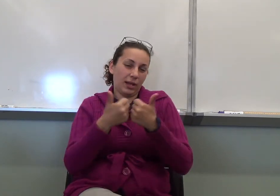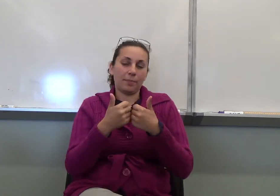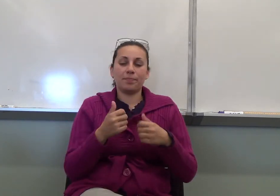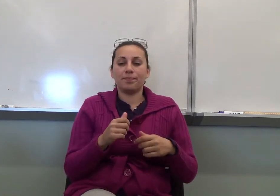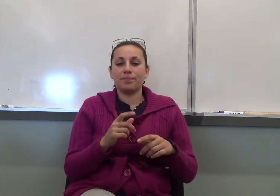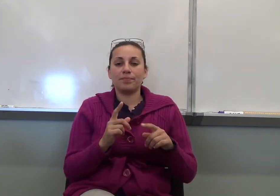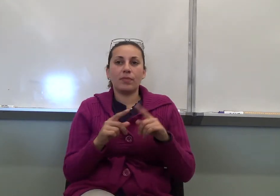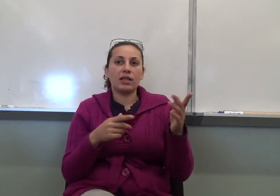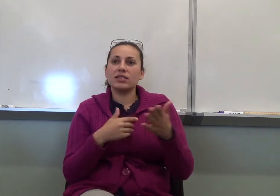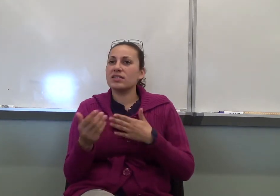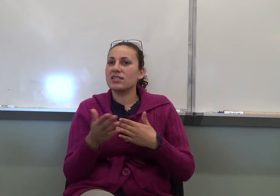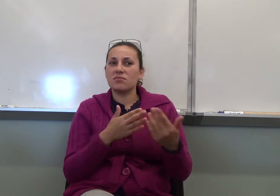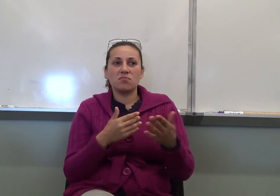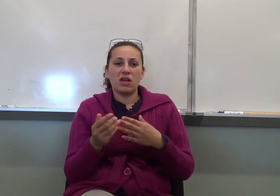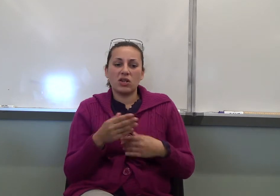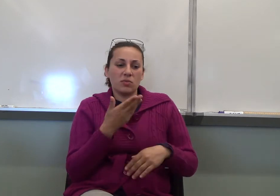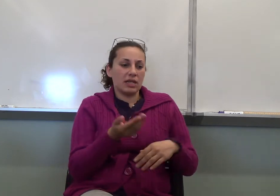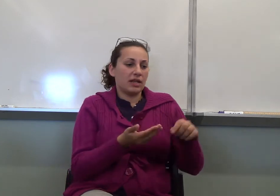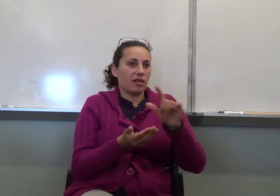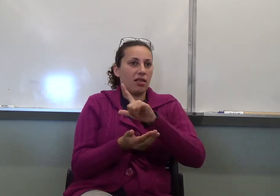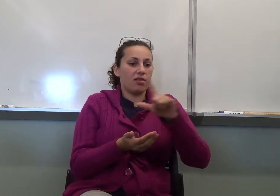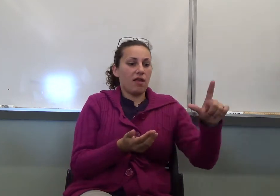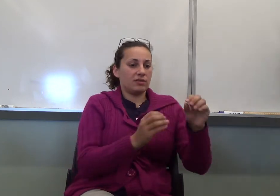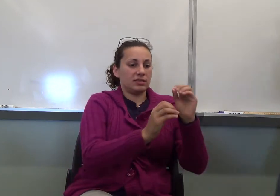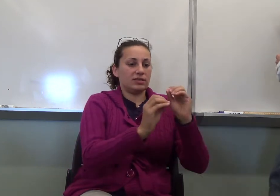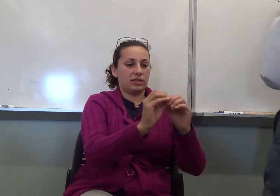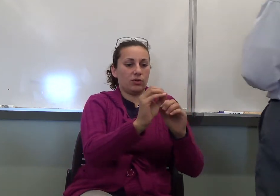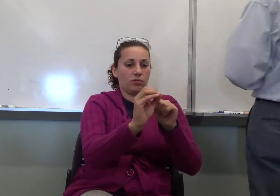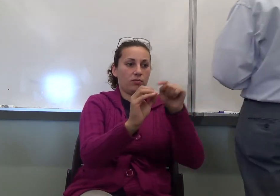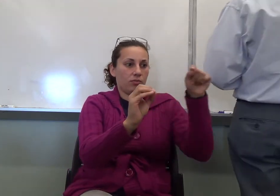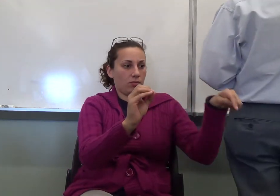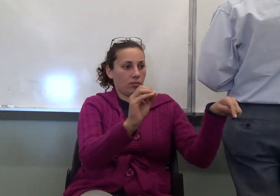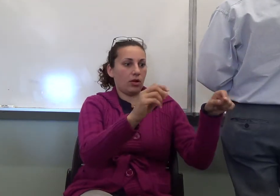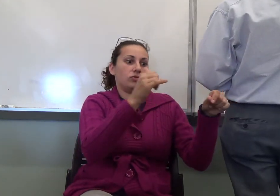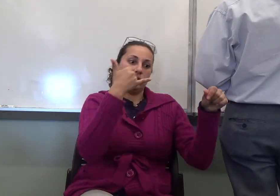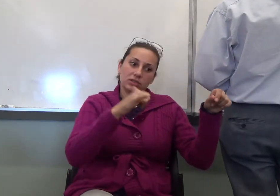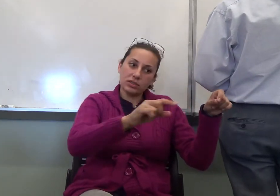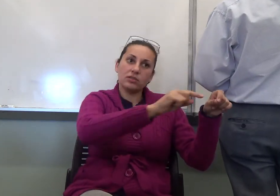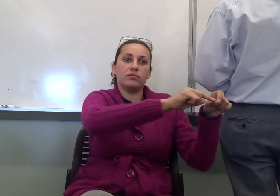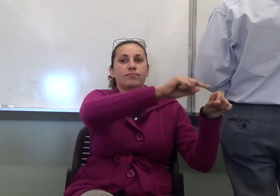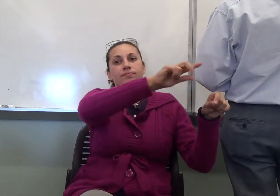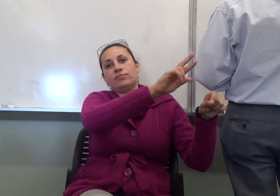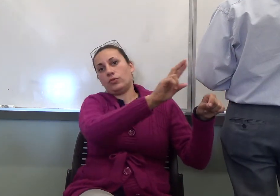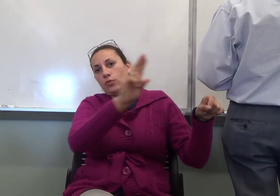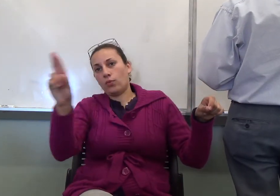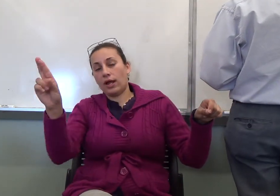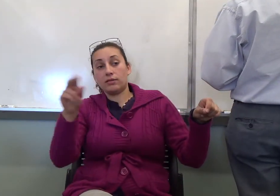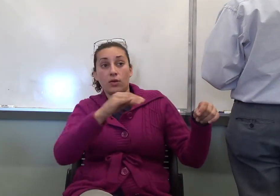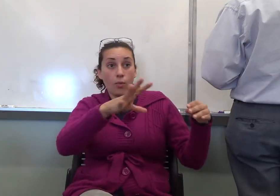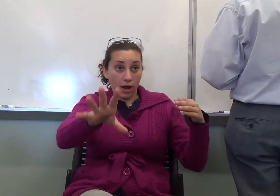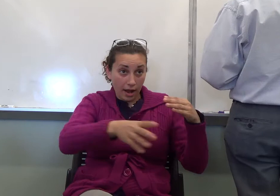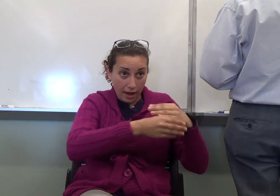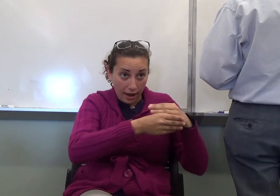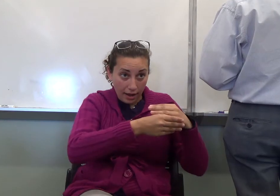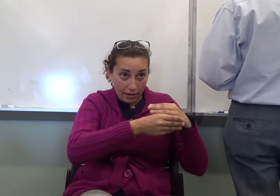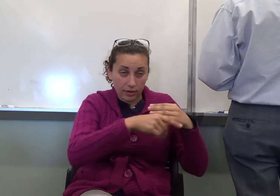You could be back here to the left of 0. Still, you do that. So if you started out with, let's say, minus 6, and you wanted to add 2 to